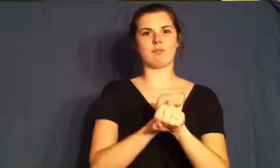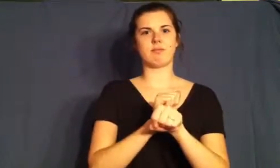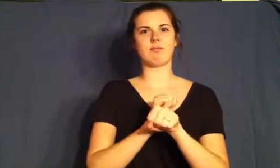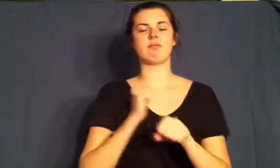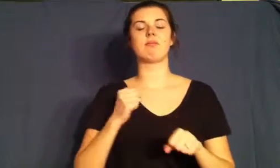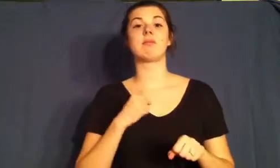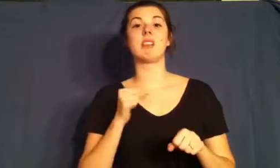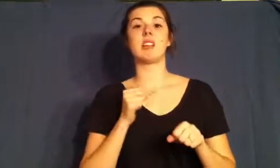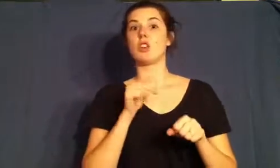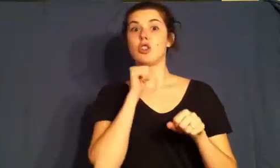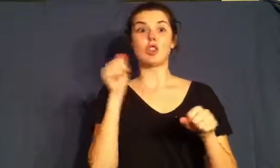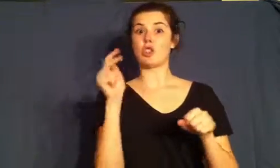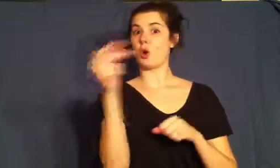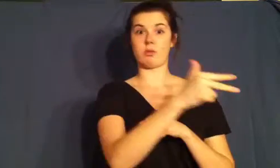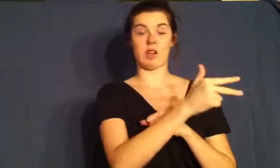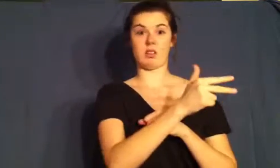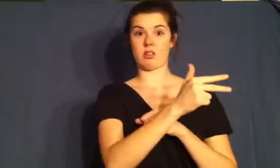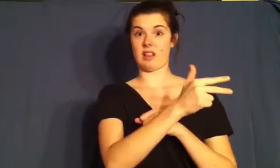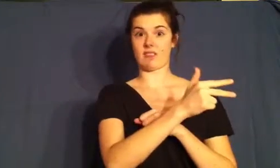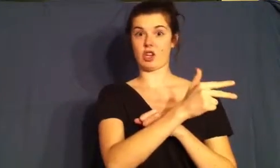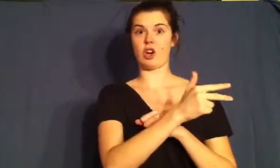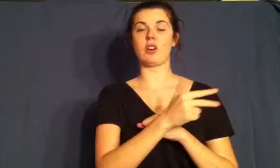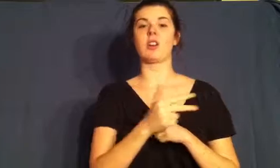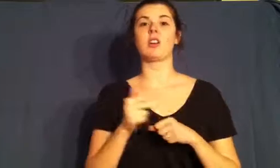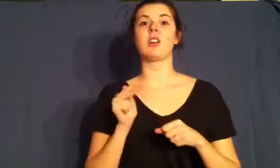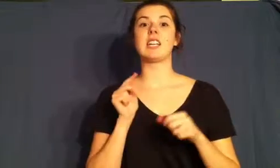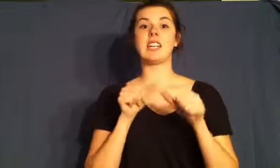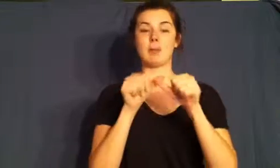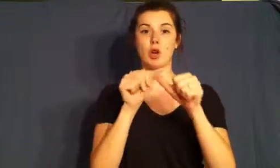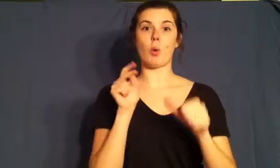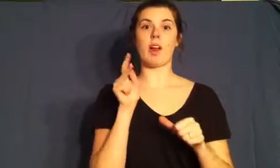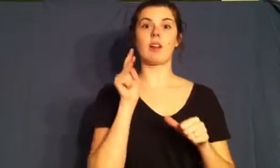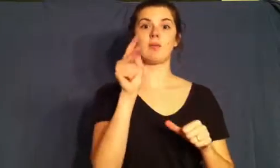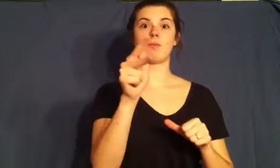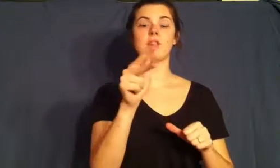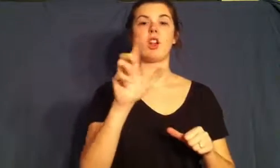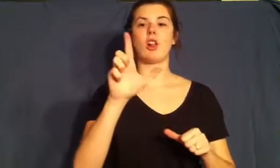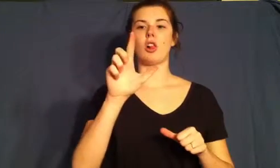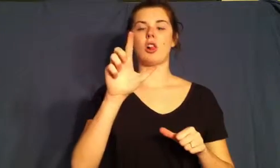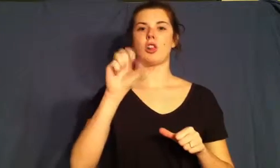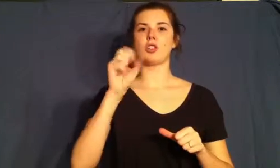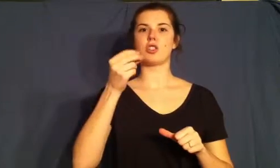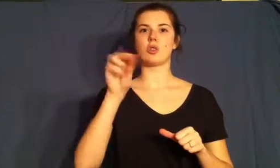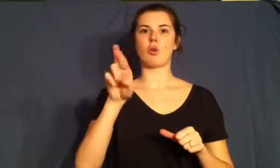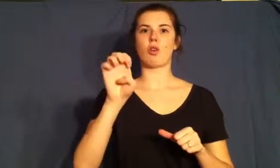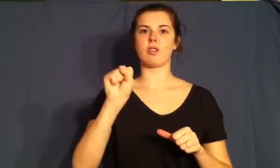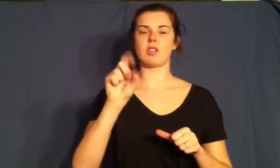ahead until the next light, which is La Jolla Shores Drive. You'll at this point be on Torrey Pines Road, and